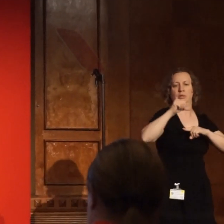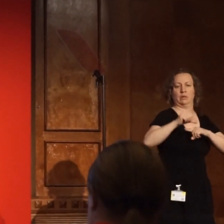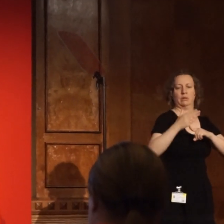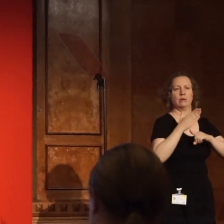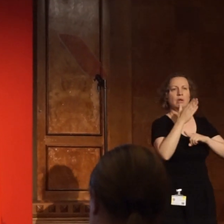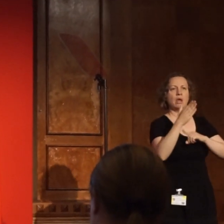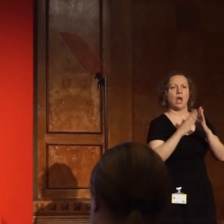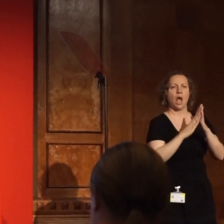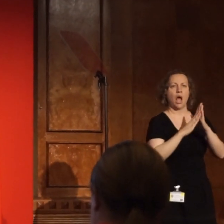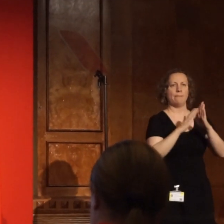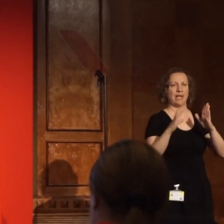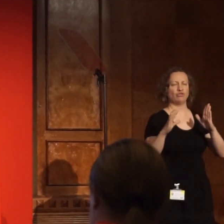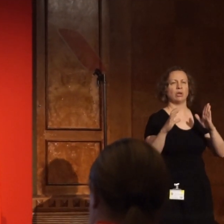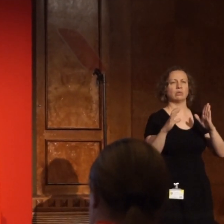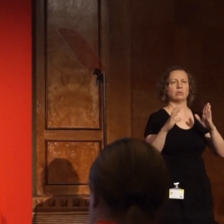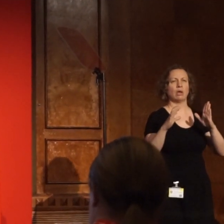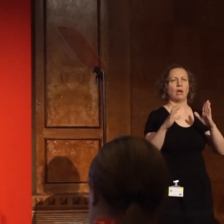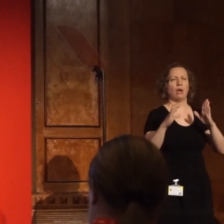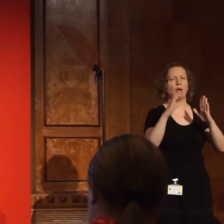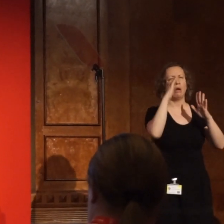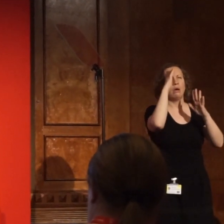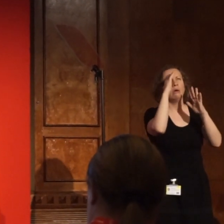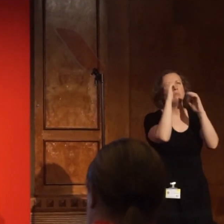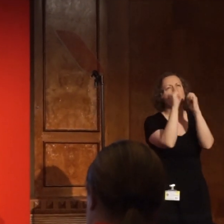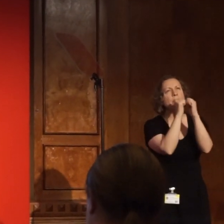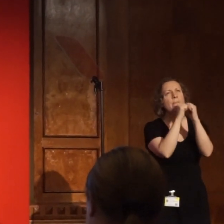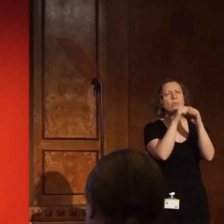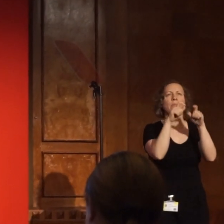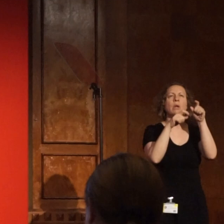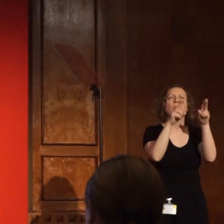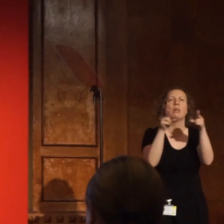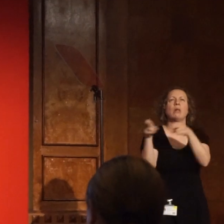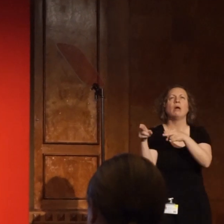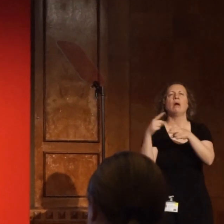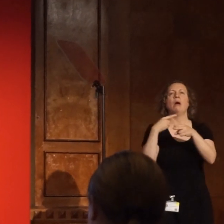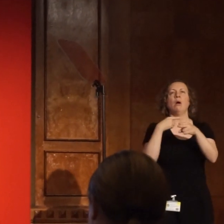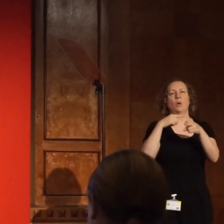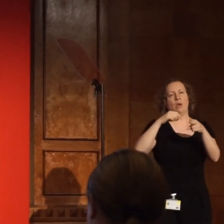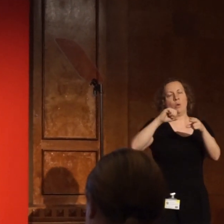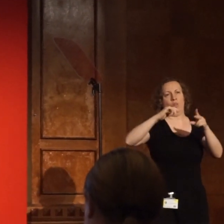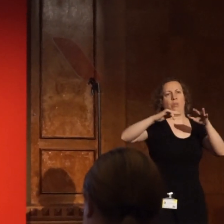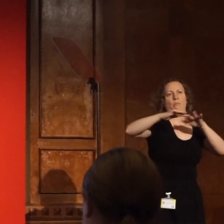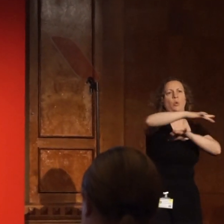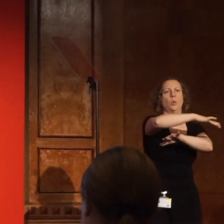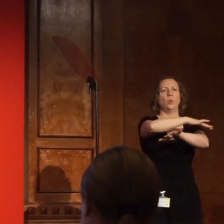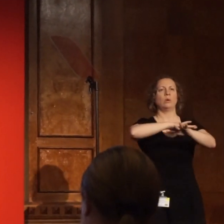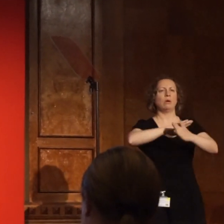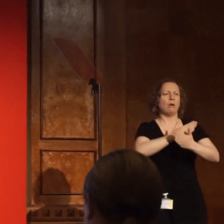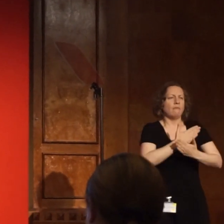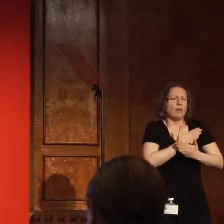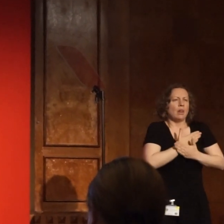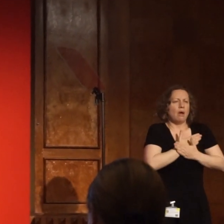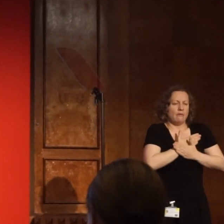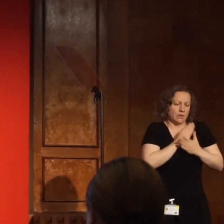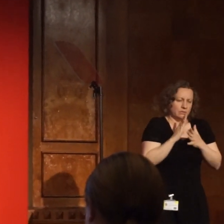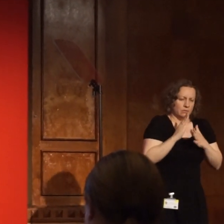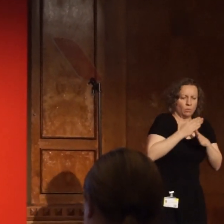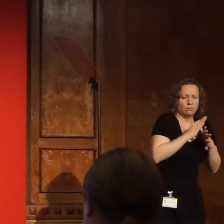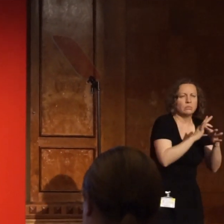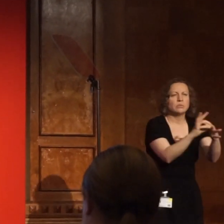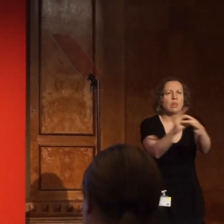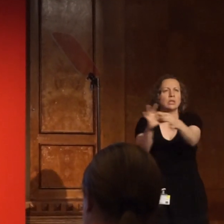the mood of love, community, and solidarity that had so obviously prevailed throughout the